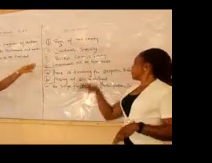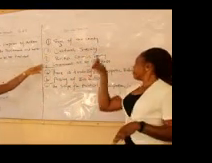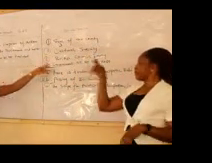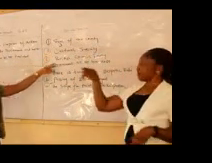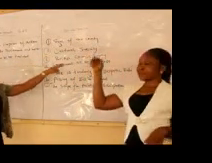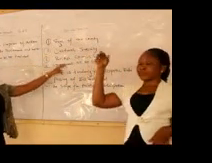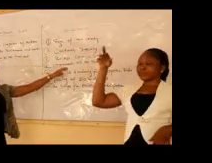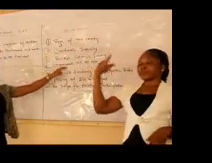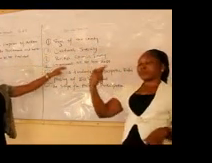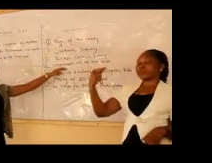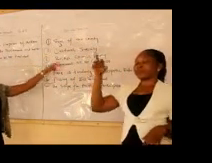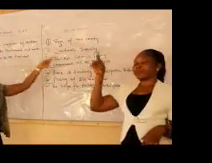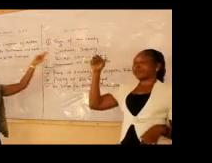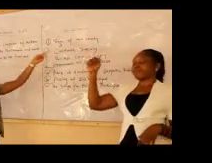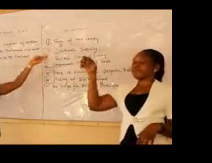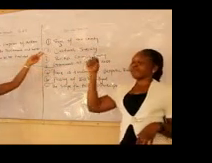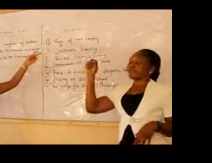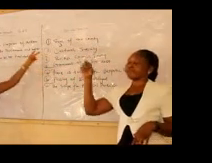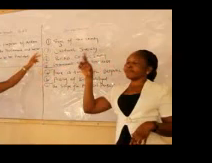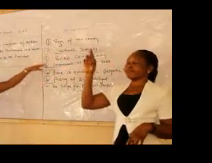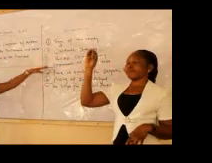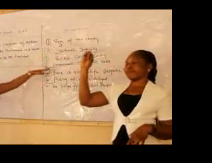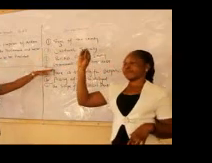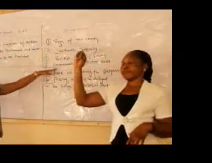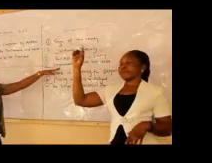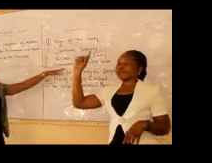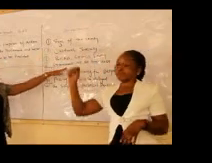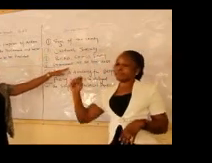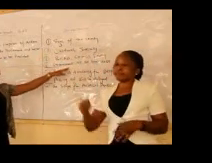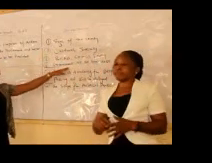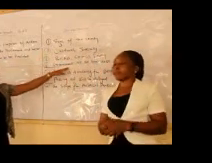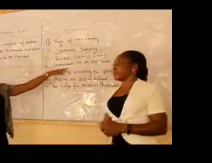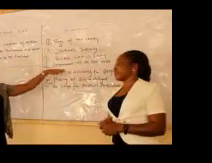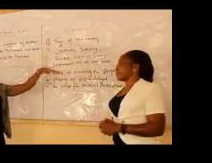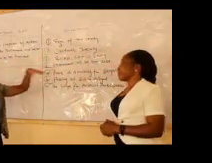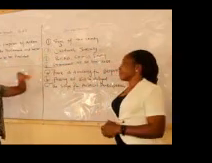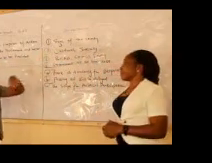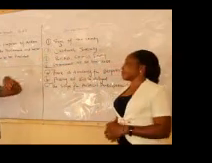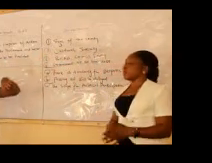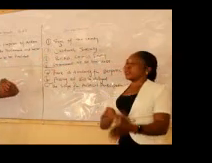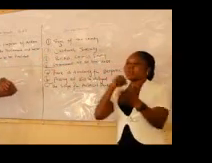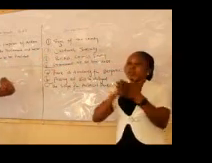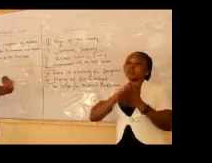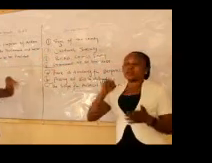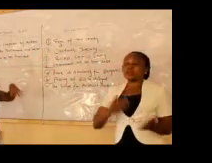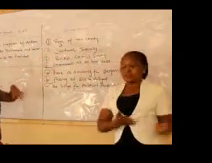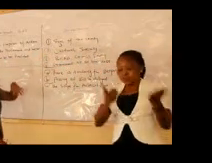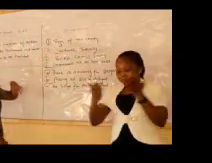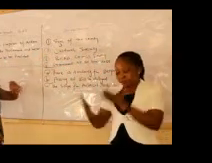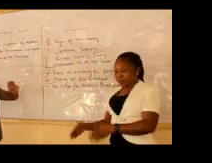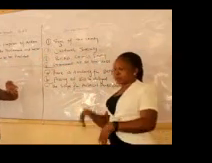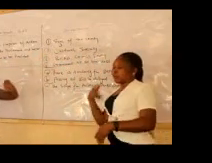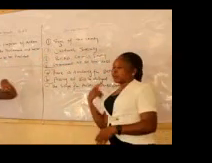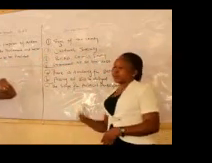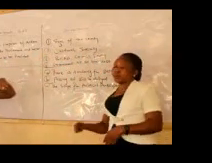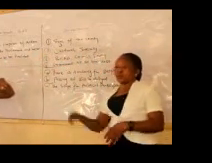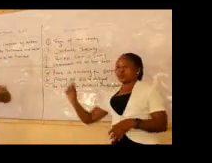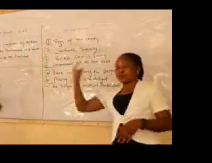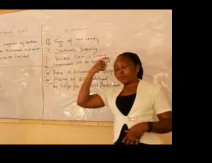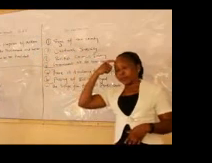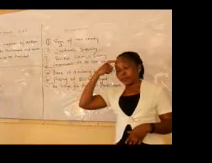that necessitated the formation of federalism in Nigeria. This is bringing the government down to the